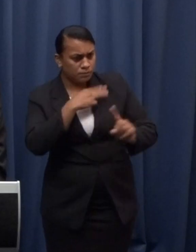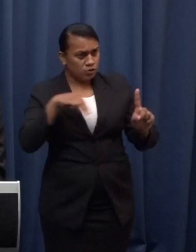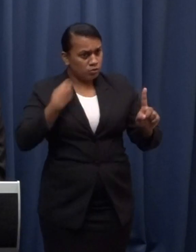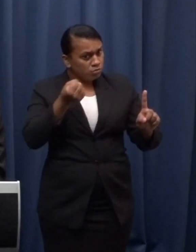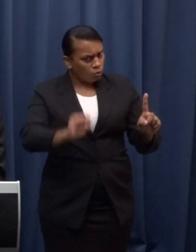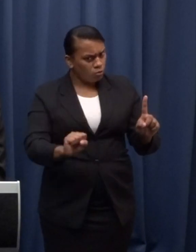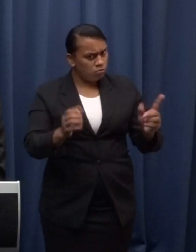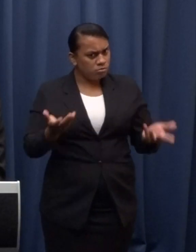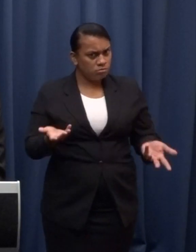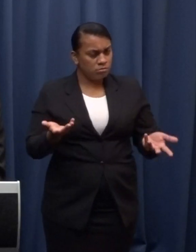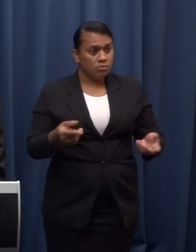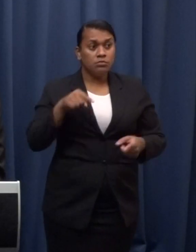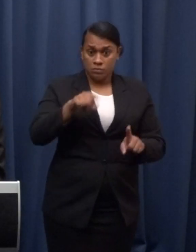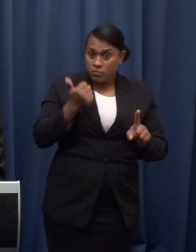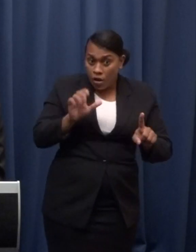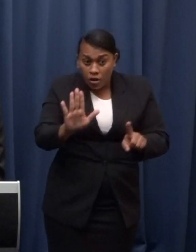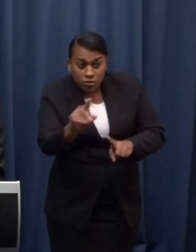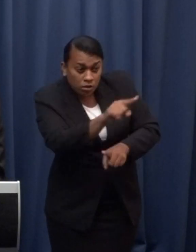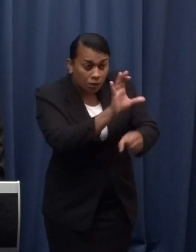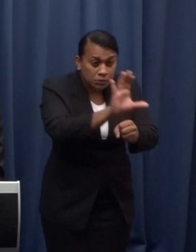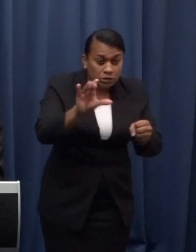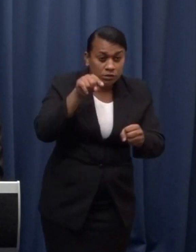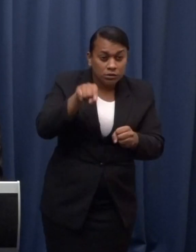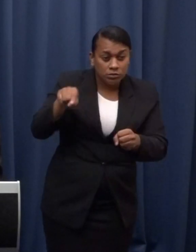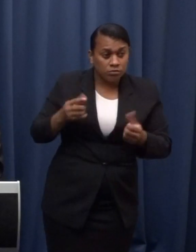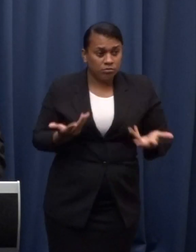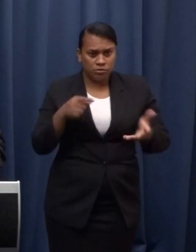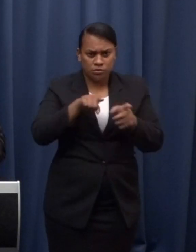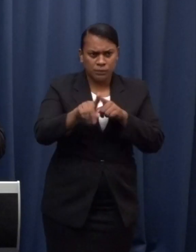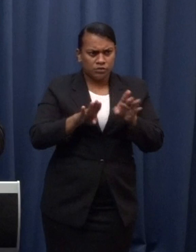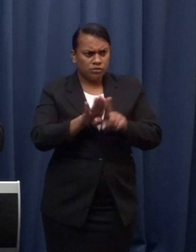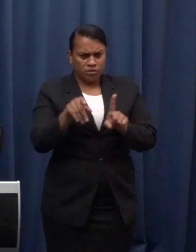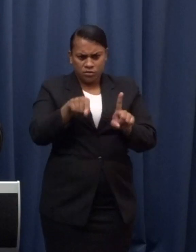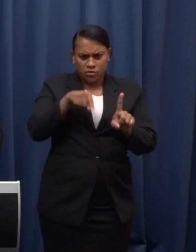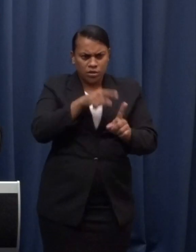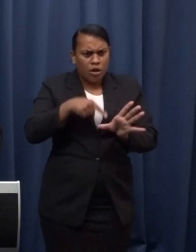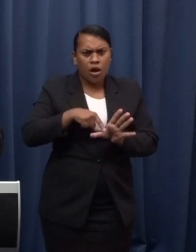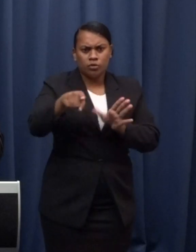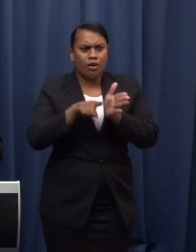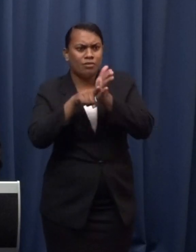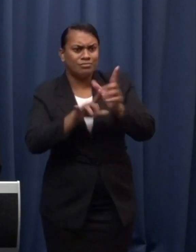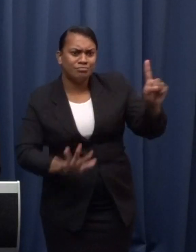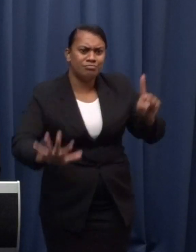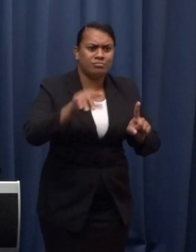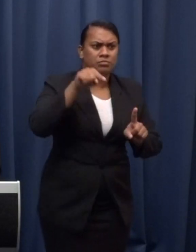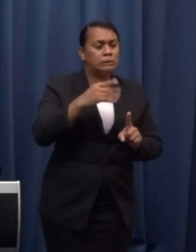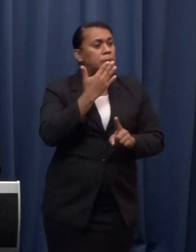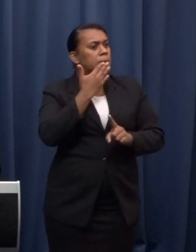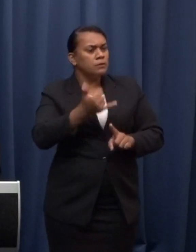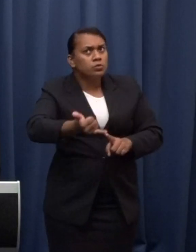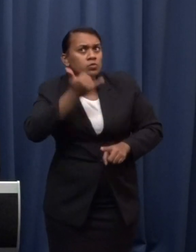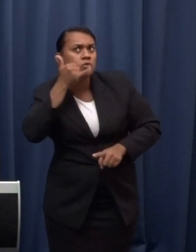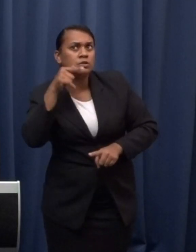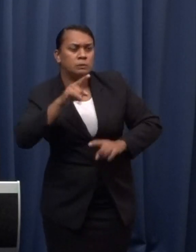no branch of your company outside of the Greater Lautoka area, please contact your employer, and government will,